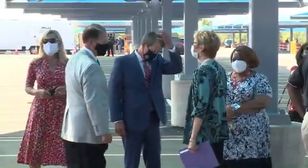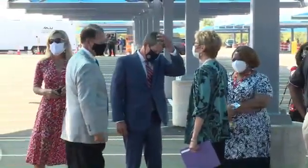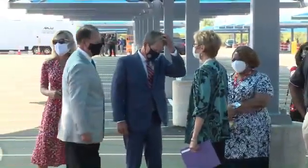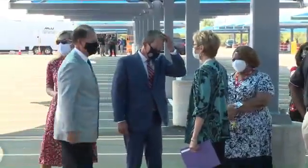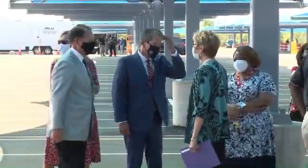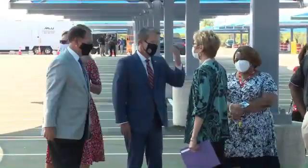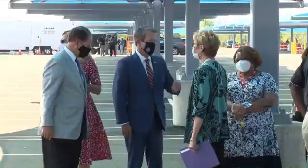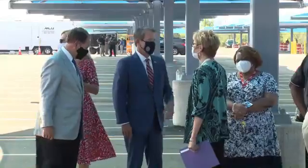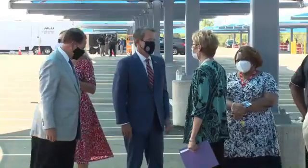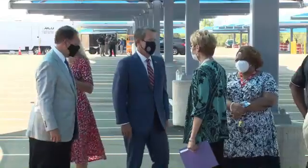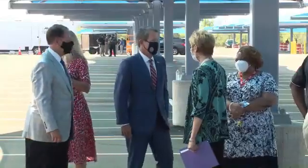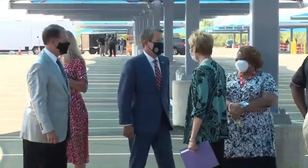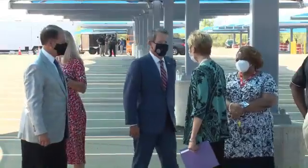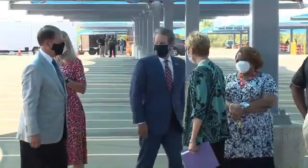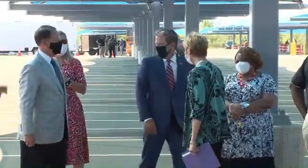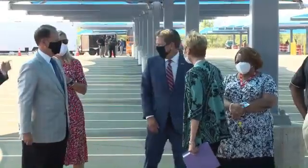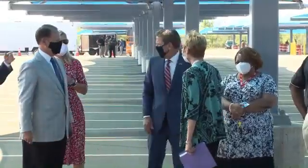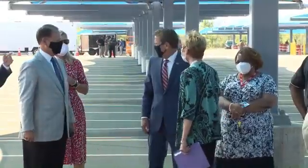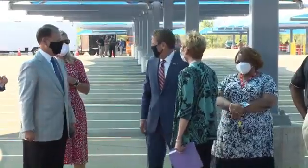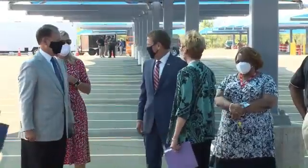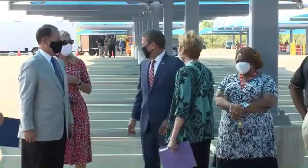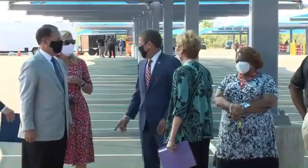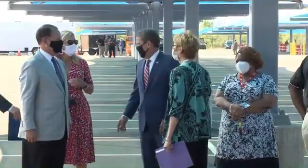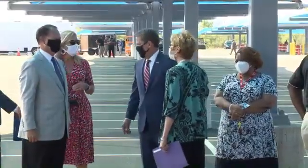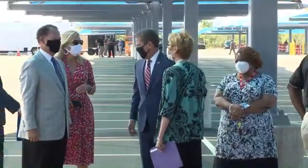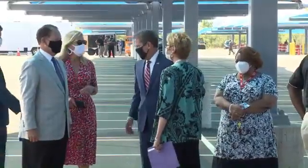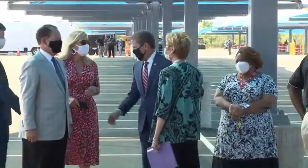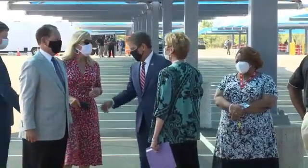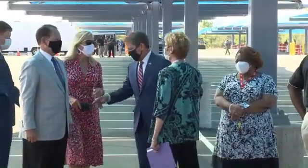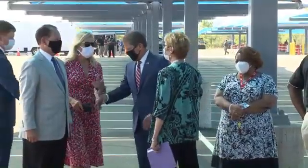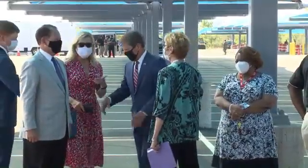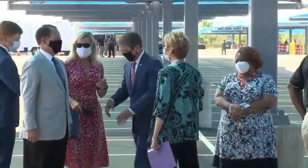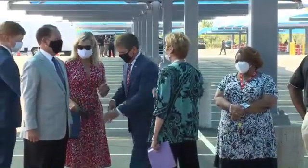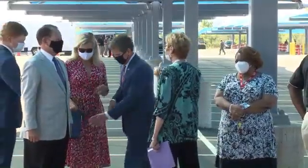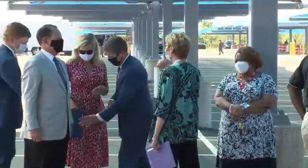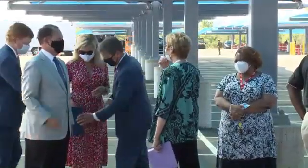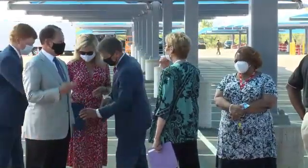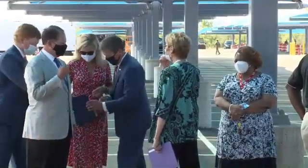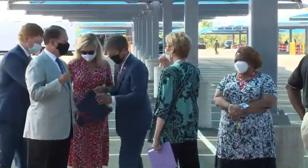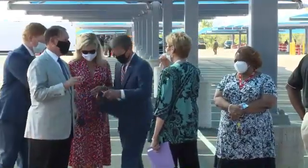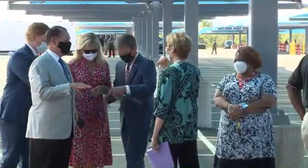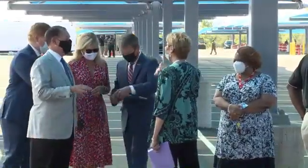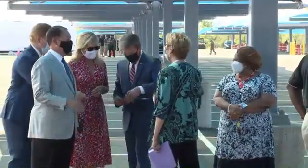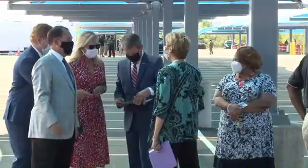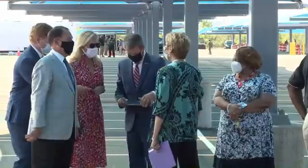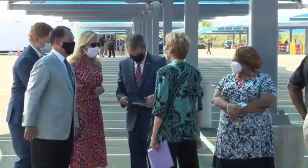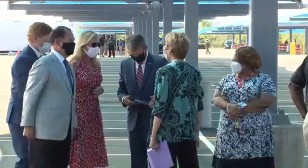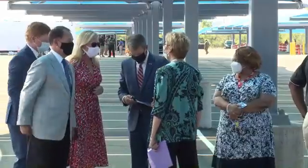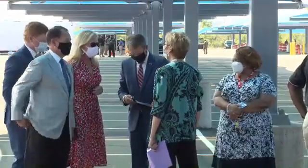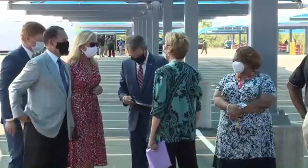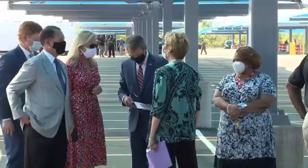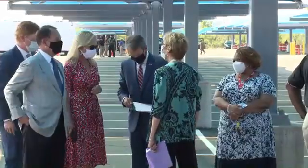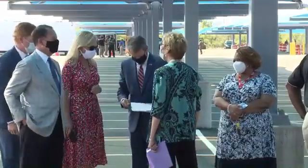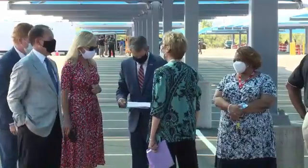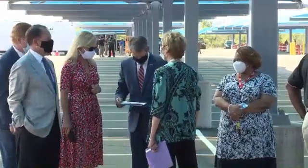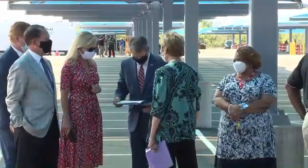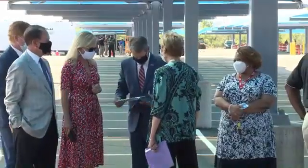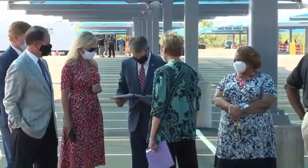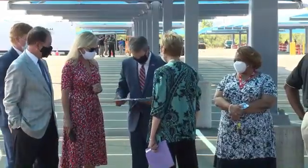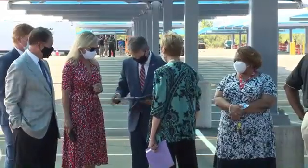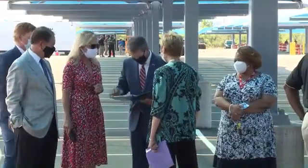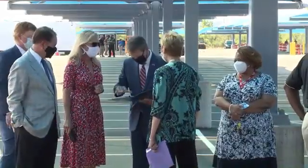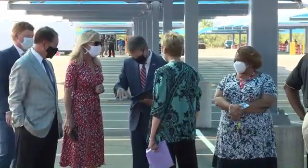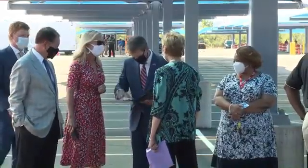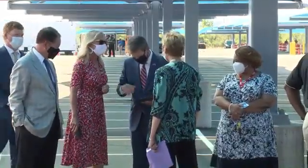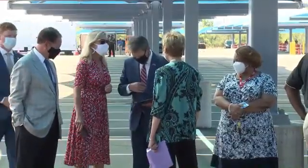why, you know, I come down here. It's like being at home, especially once you get out of the city. I'm a country kid. Yeah, I have this meat. Don't bother you. It doesn't bother,